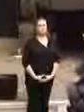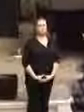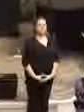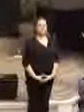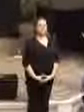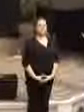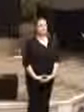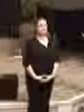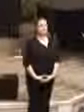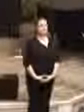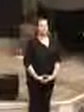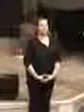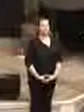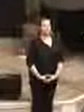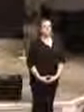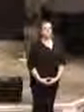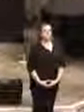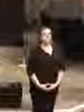Thank you.